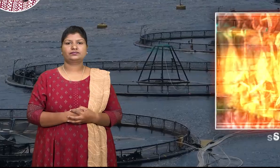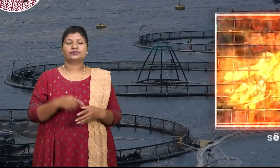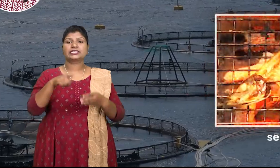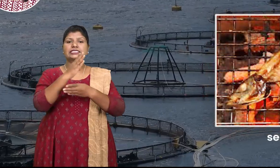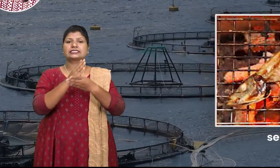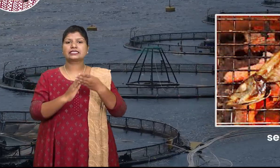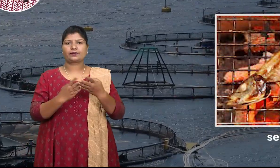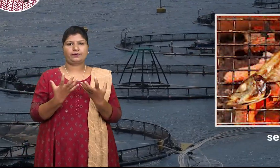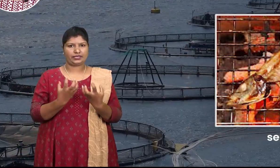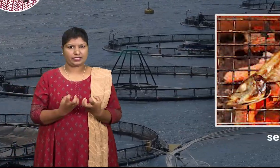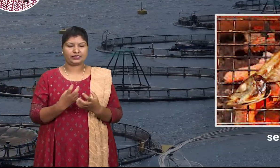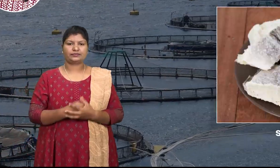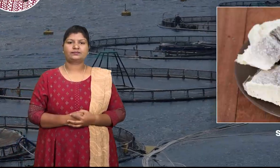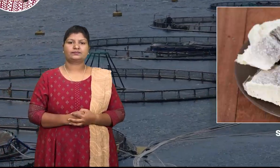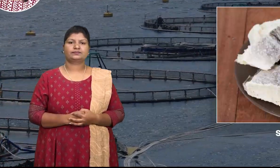semi-drying,